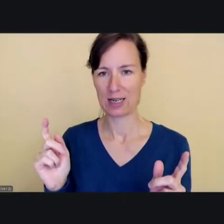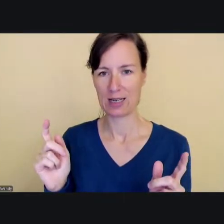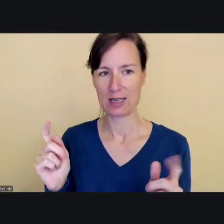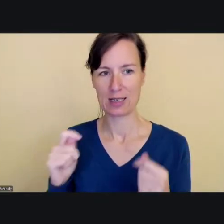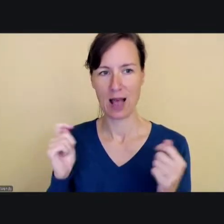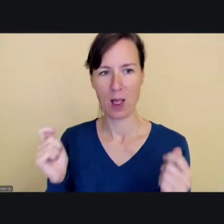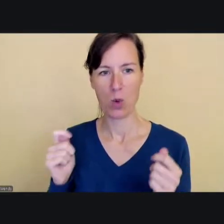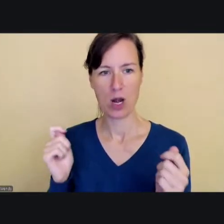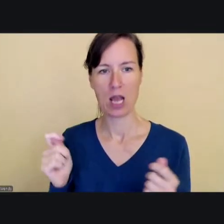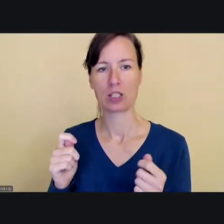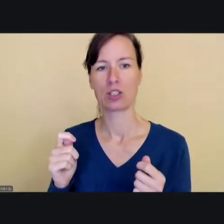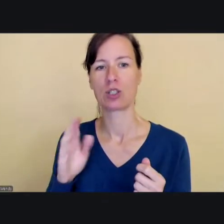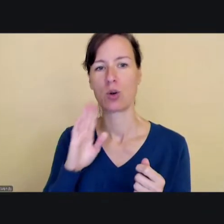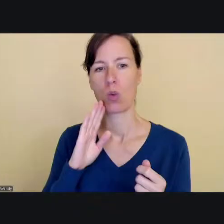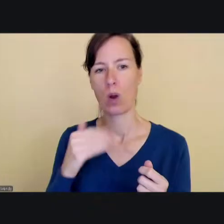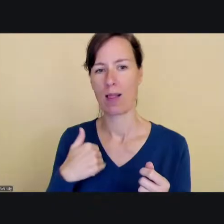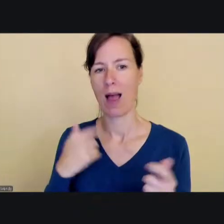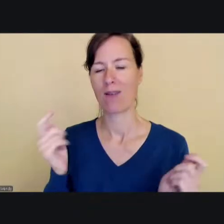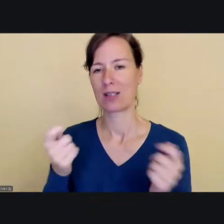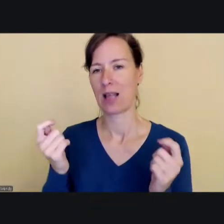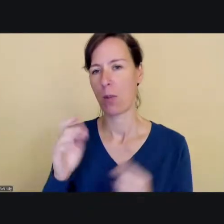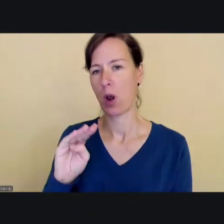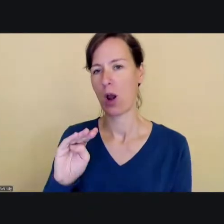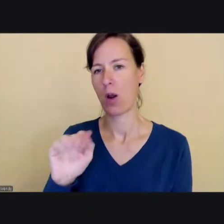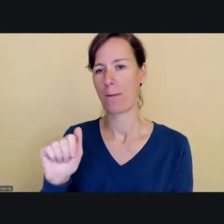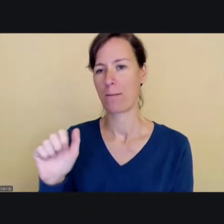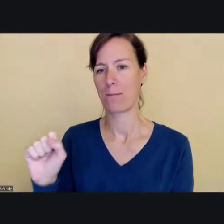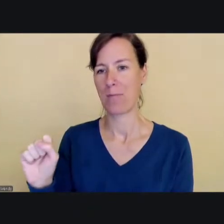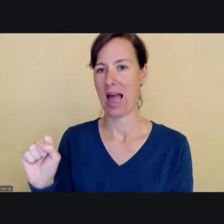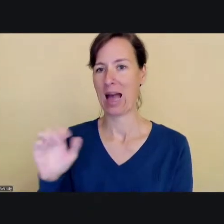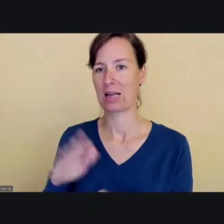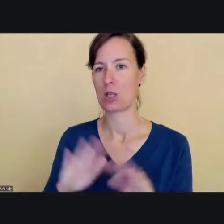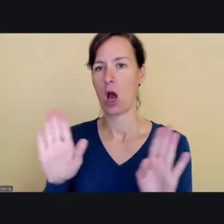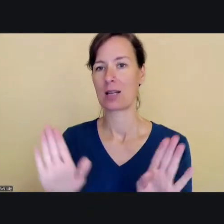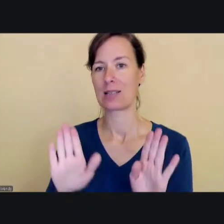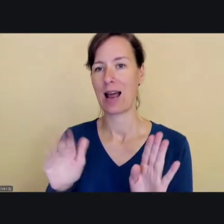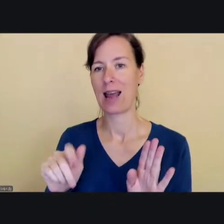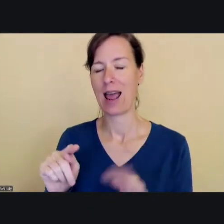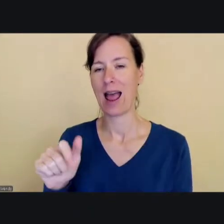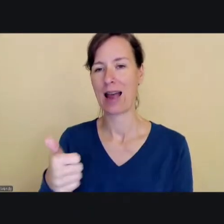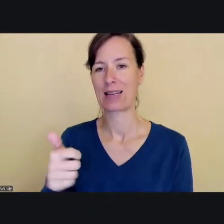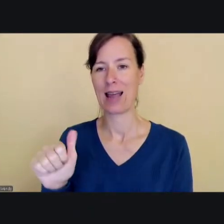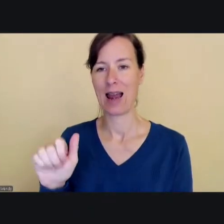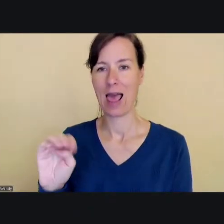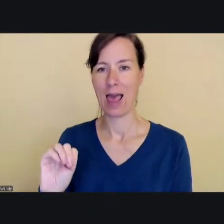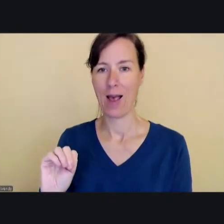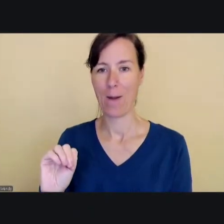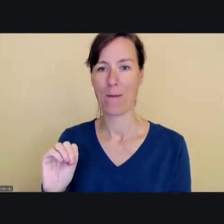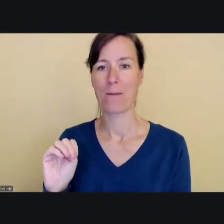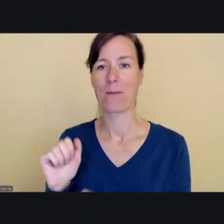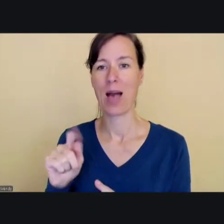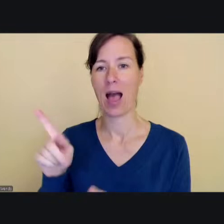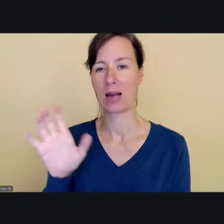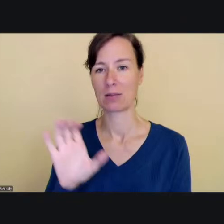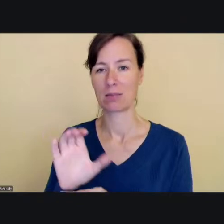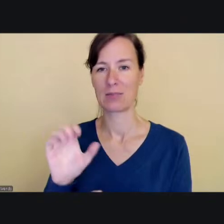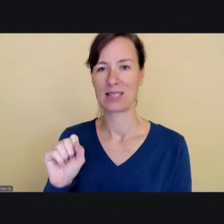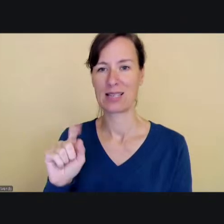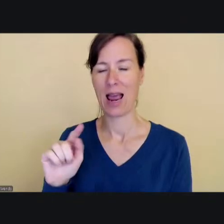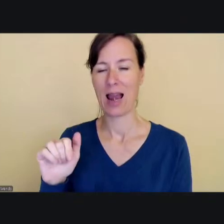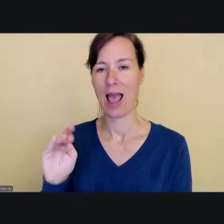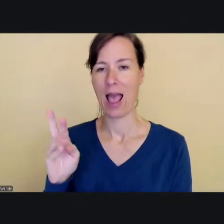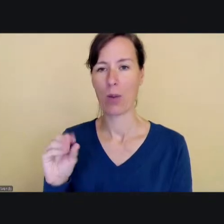celebratory mass on Sunday at 10 a.m. at St. Ambrose Parish. And